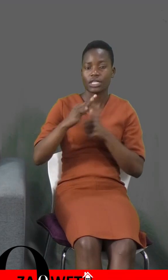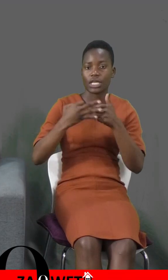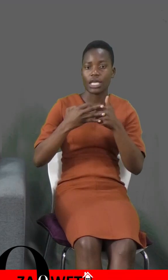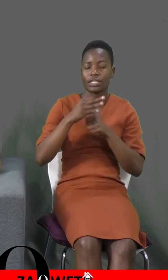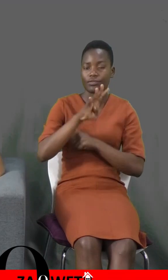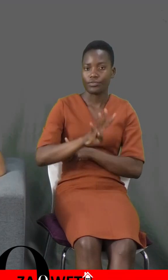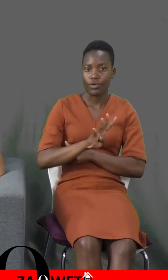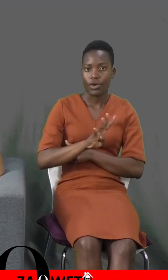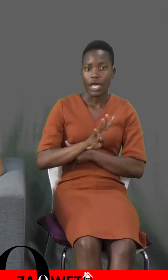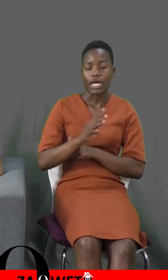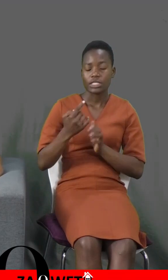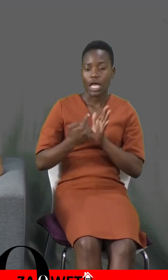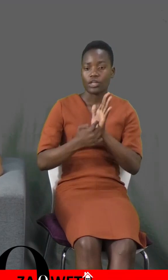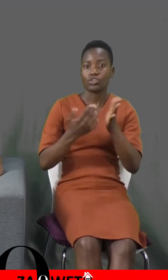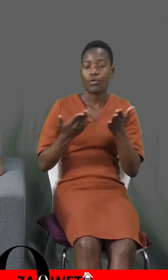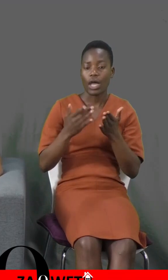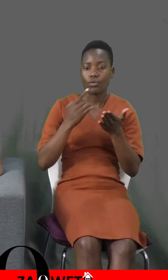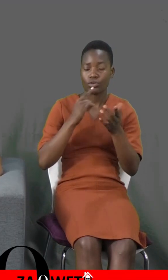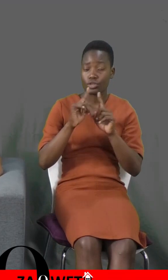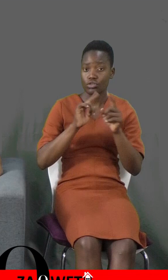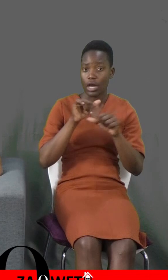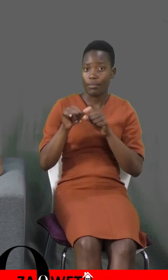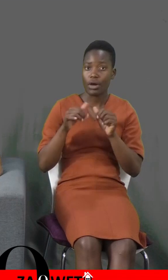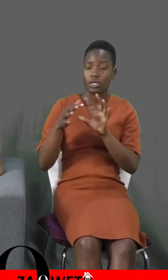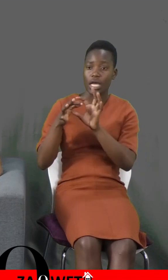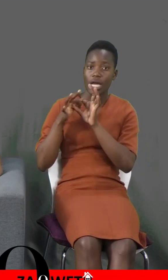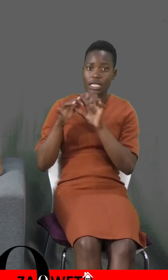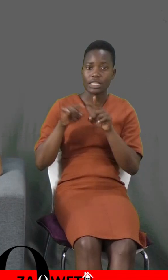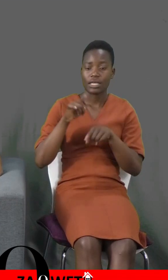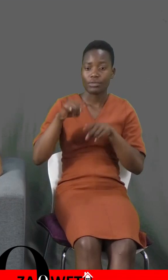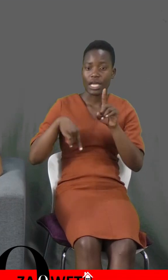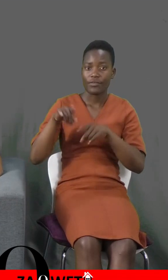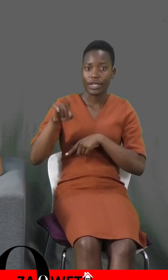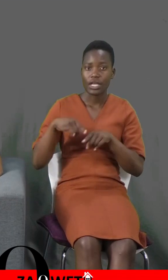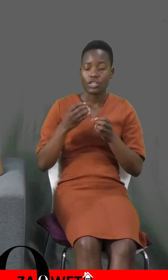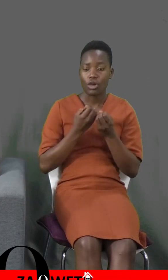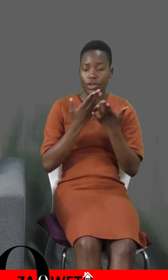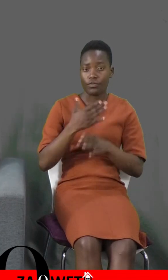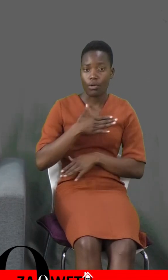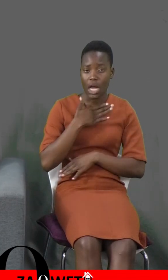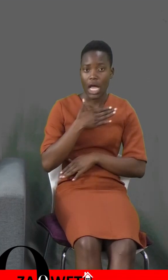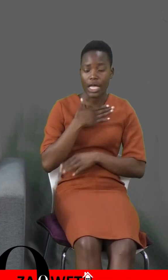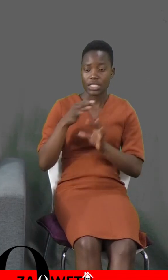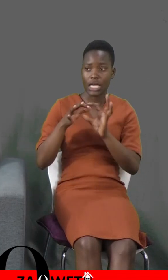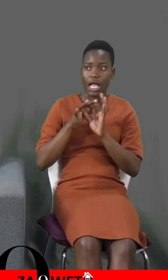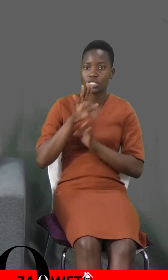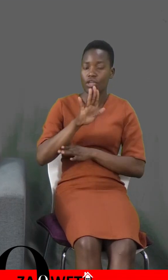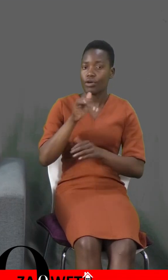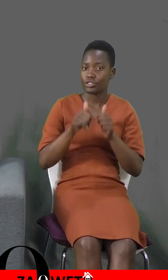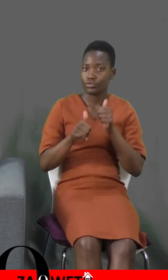0219803884. This is a show where we talk about culture and diversity. Tuambie culture yako ni gani? What really ni